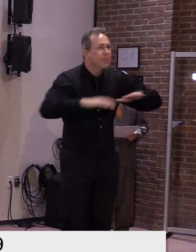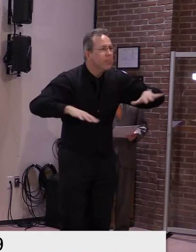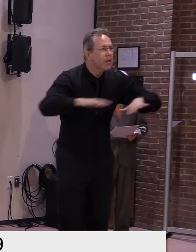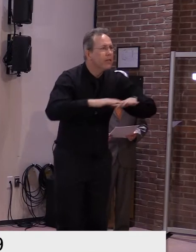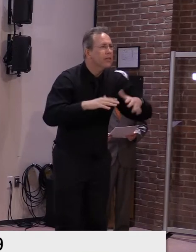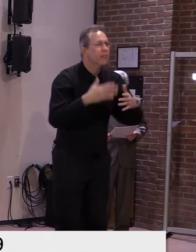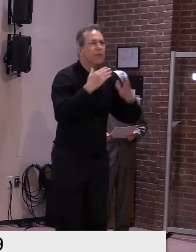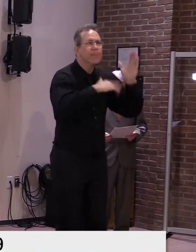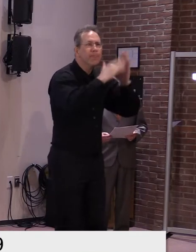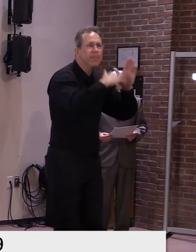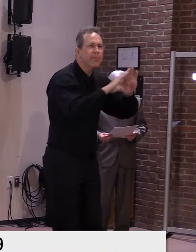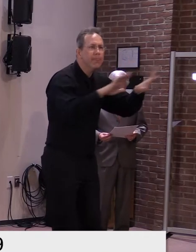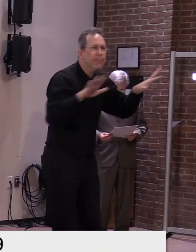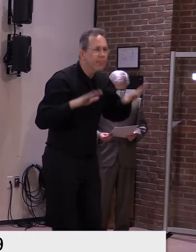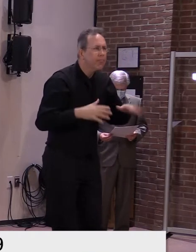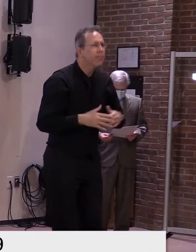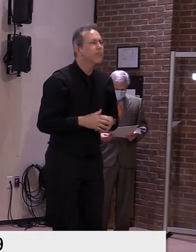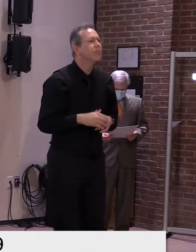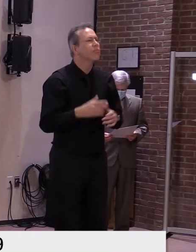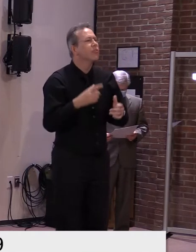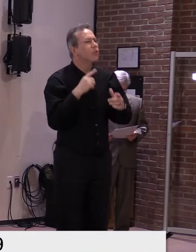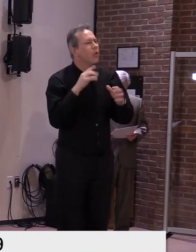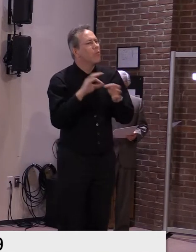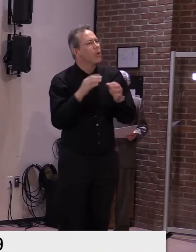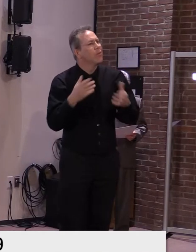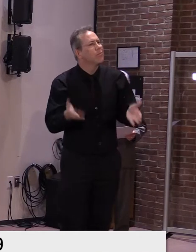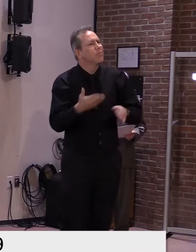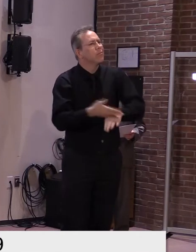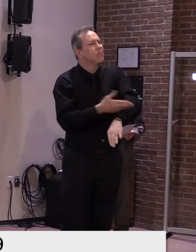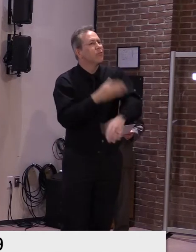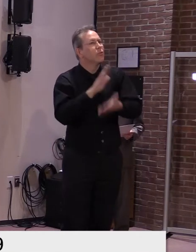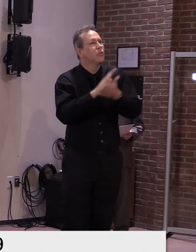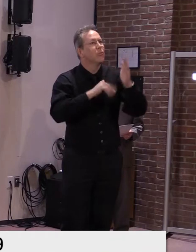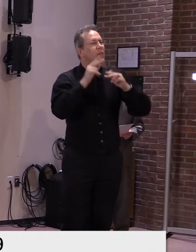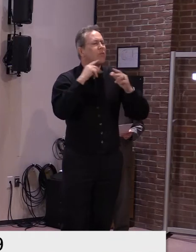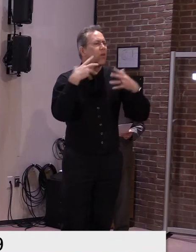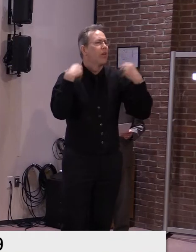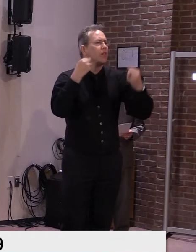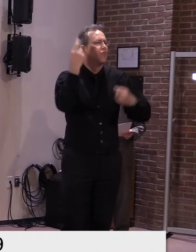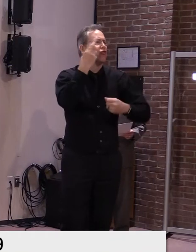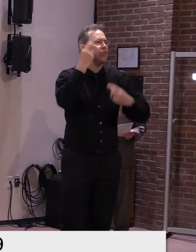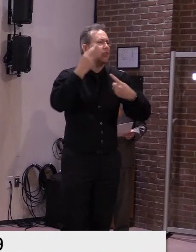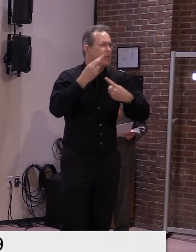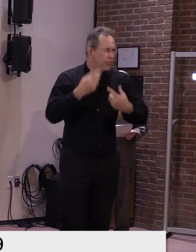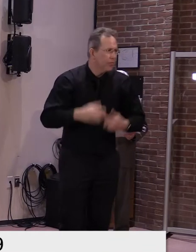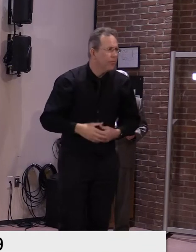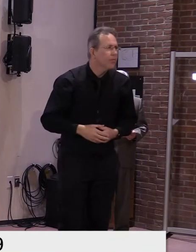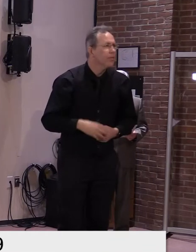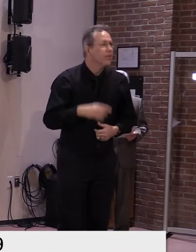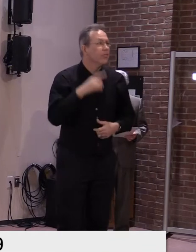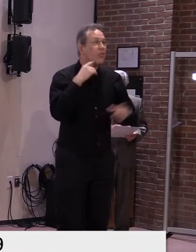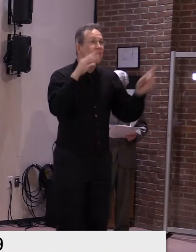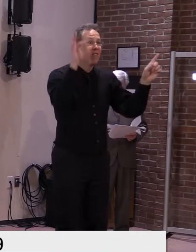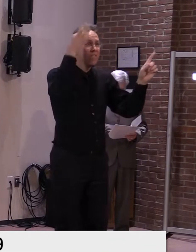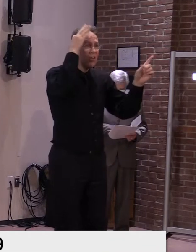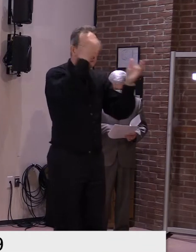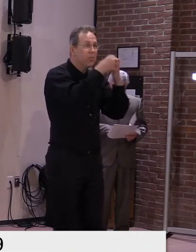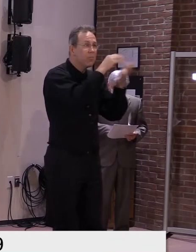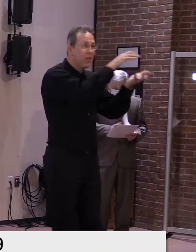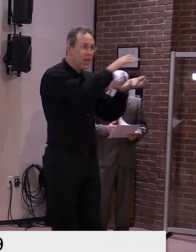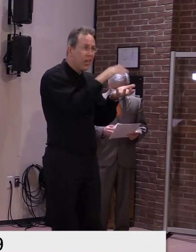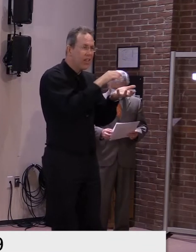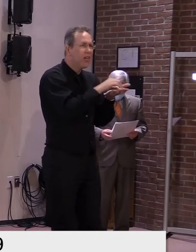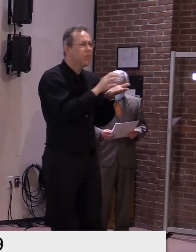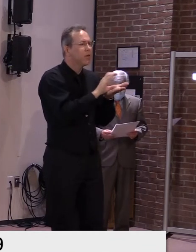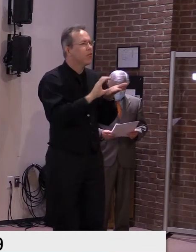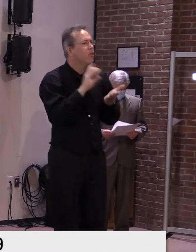are related to addressing safety and health concerns. We think these one-time federal dollars present an important opportunity to address the condition